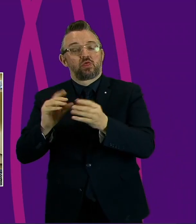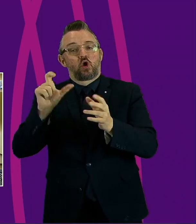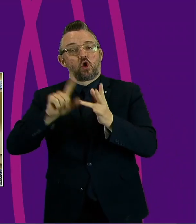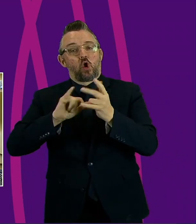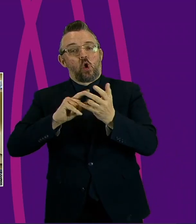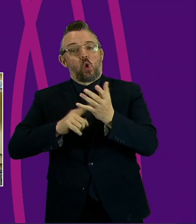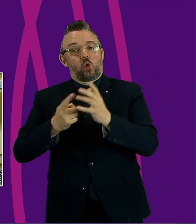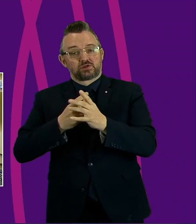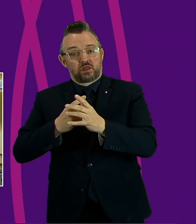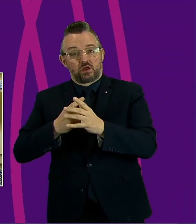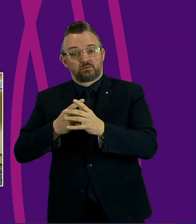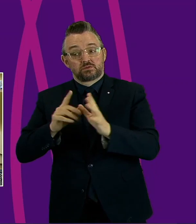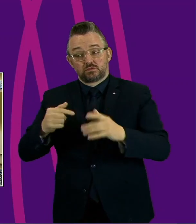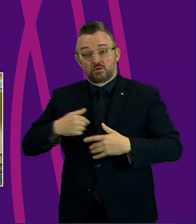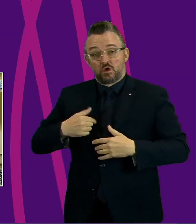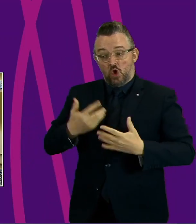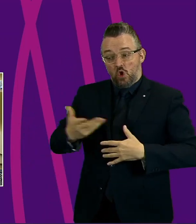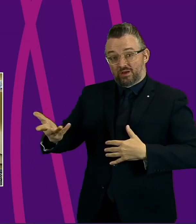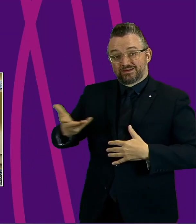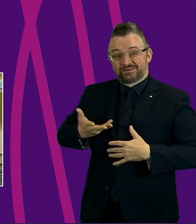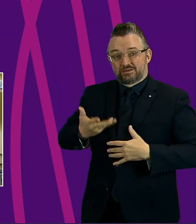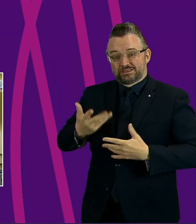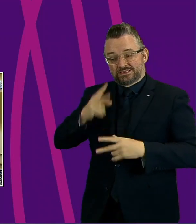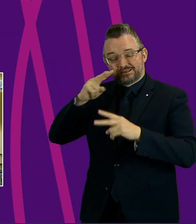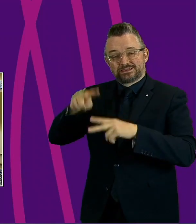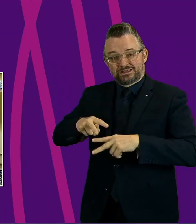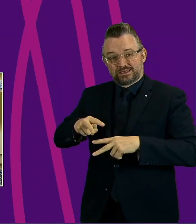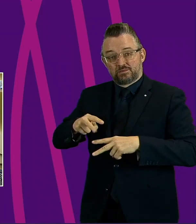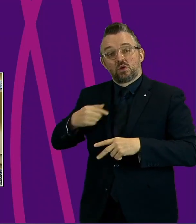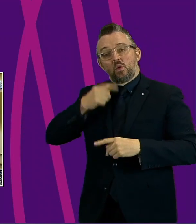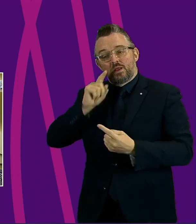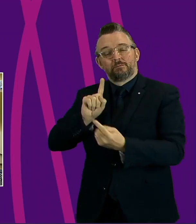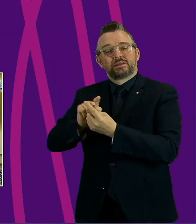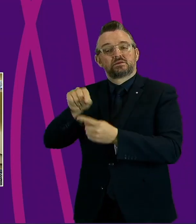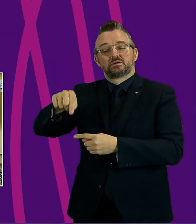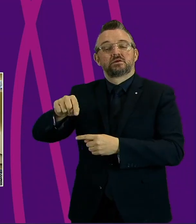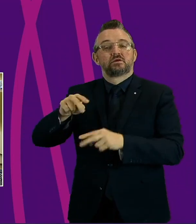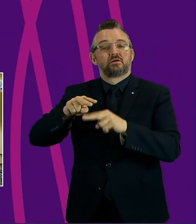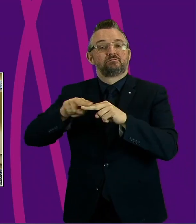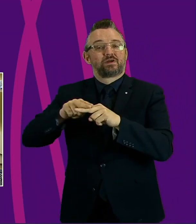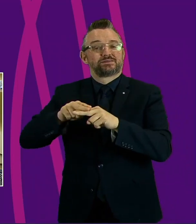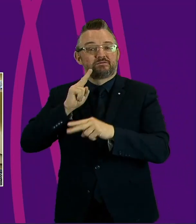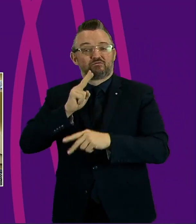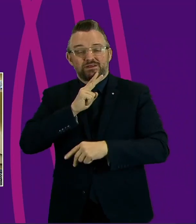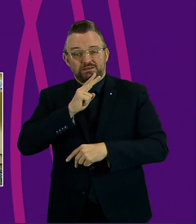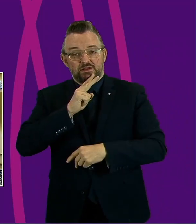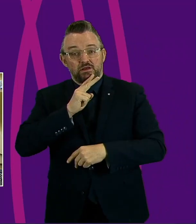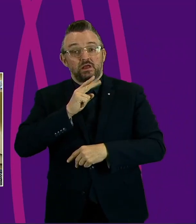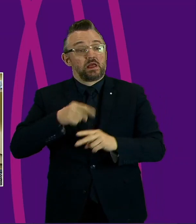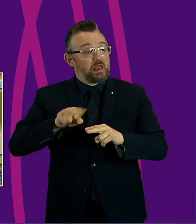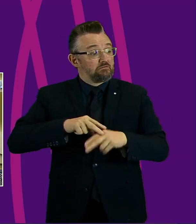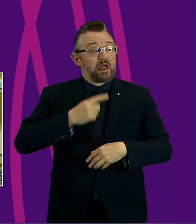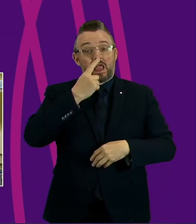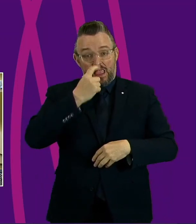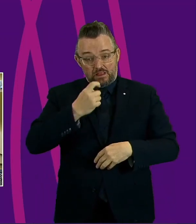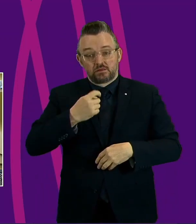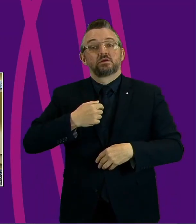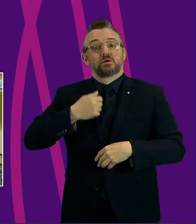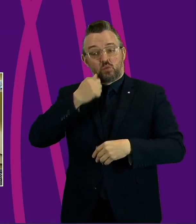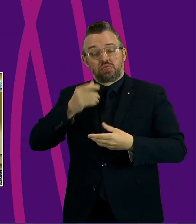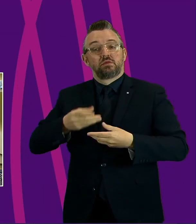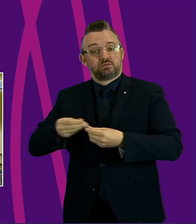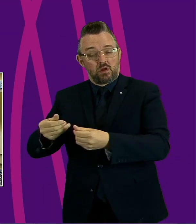proposal. We haven't seen it yet with them on Friday of this week. And if there is a role that the Scottish Government can play to facilitate that, we will play that. But